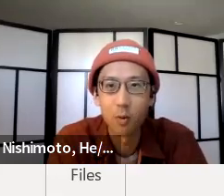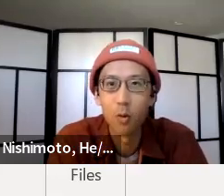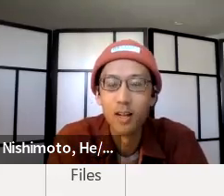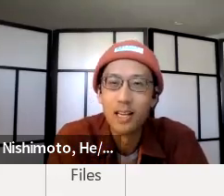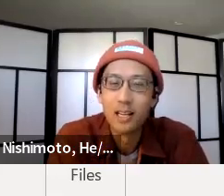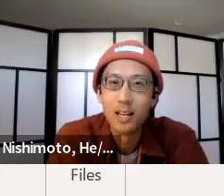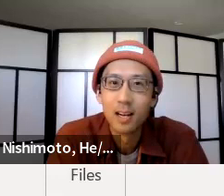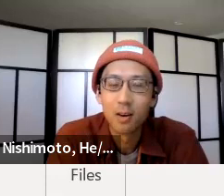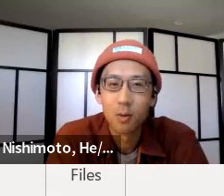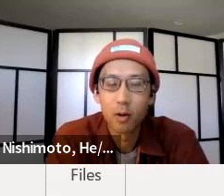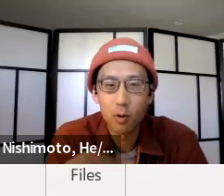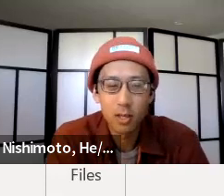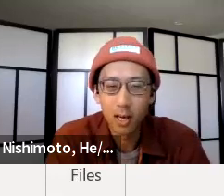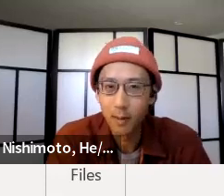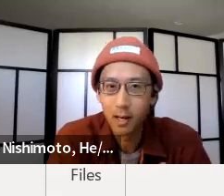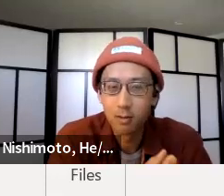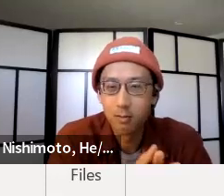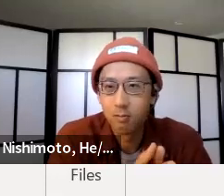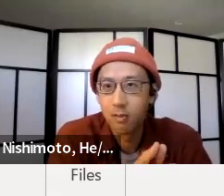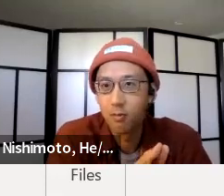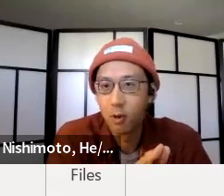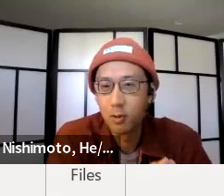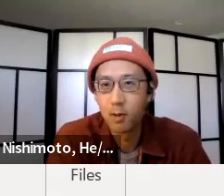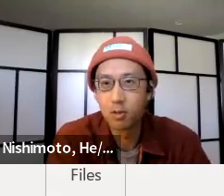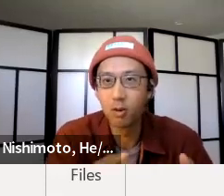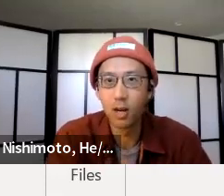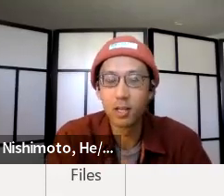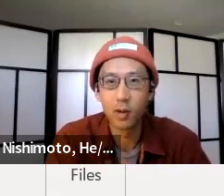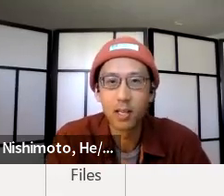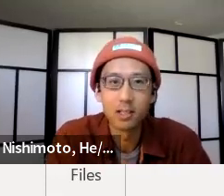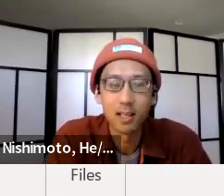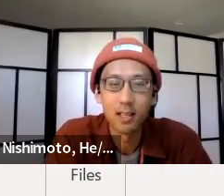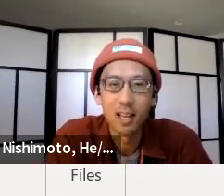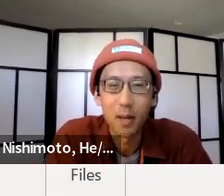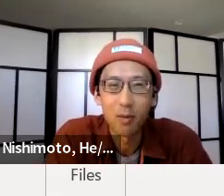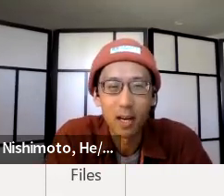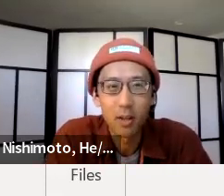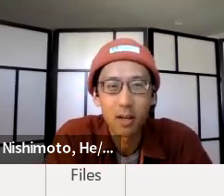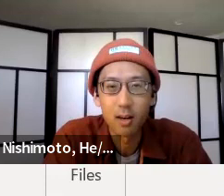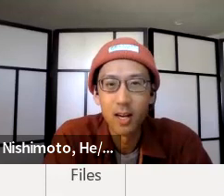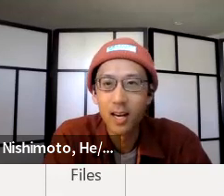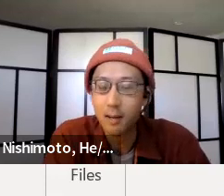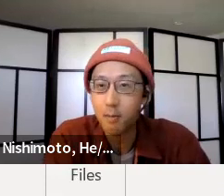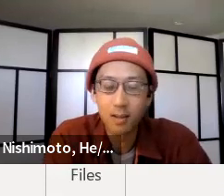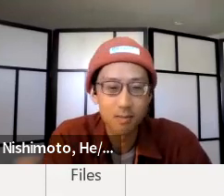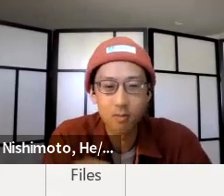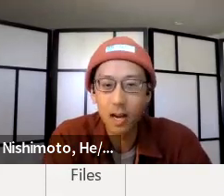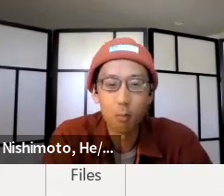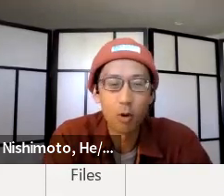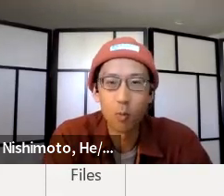of, we are already talking about how first responders are not trained in mental health here.